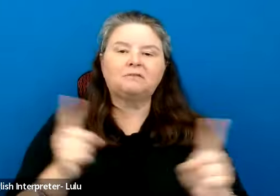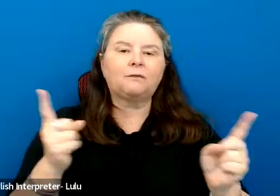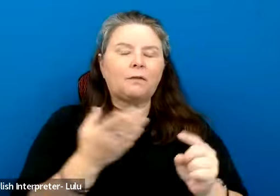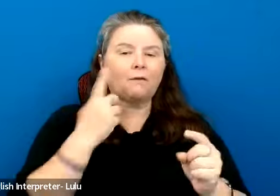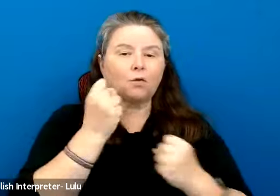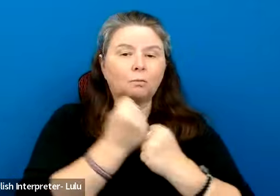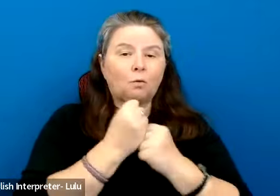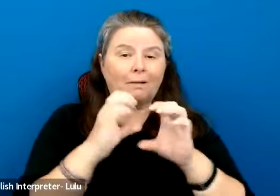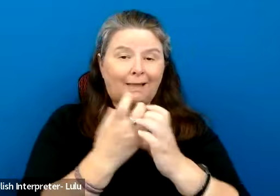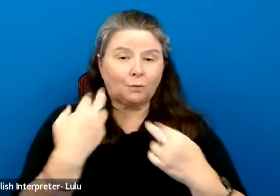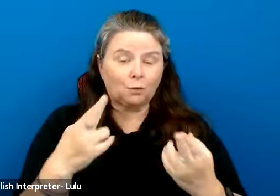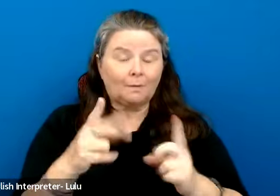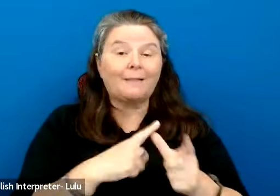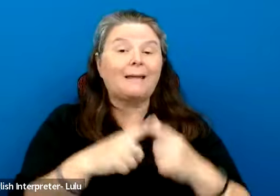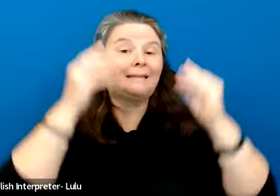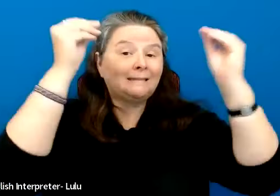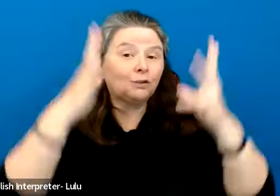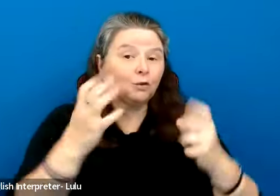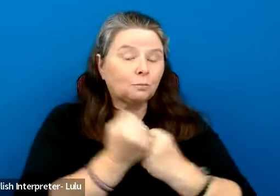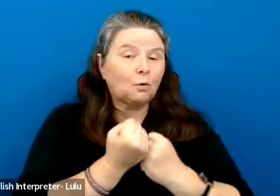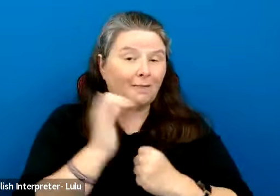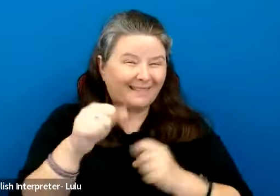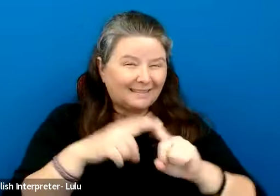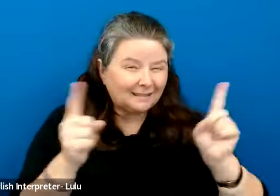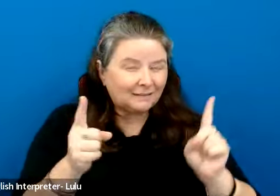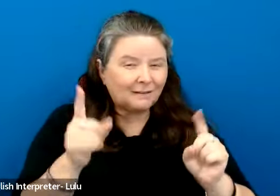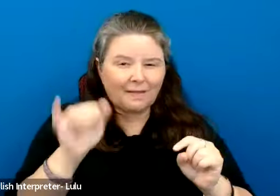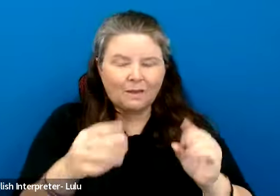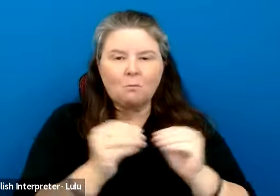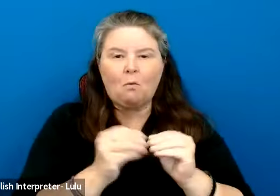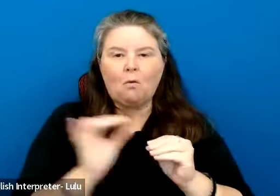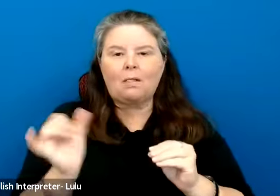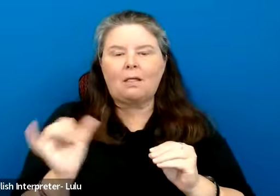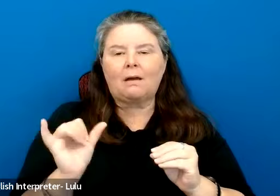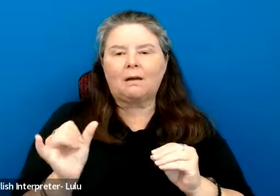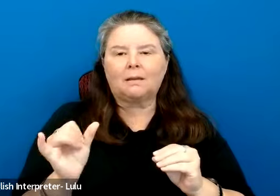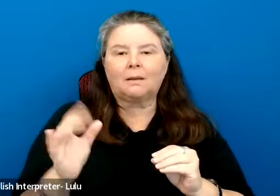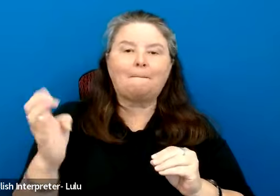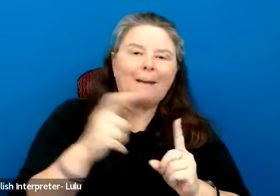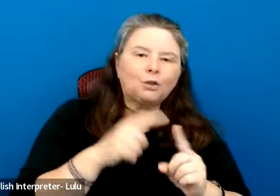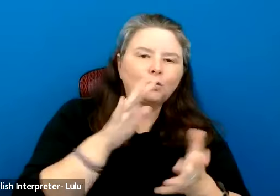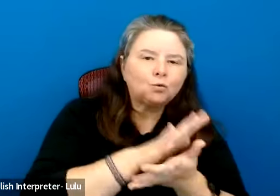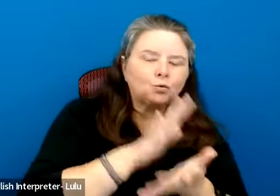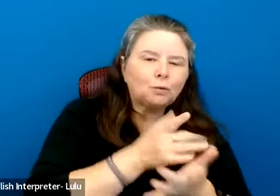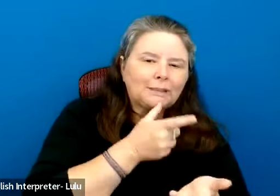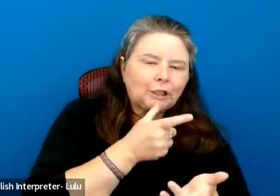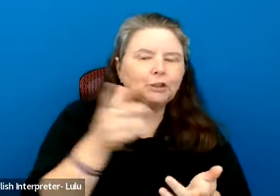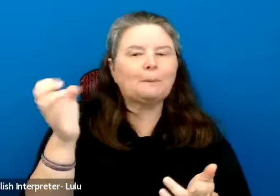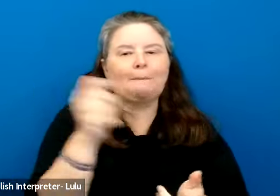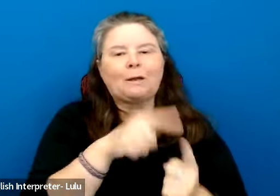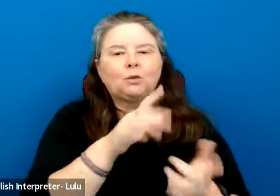setting. And then the teacher support is different because that's more like the back to school lunches, the back to